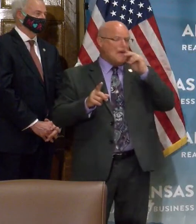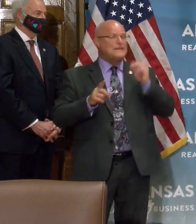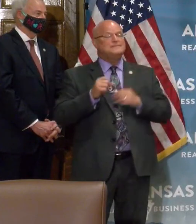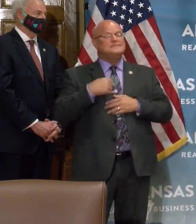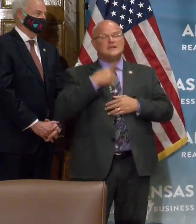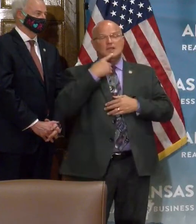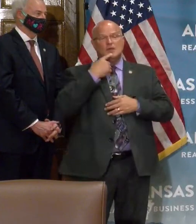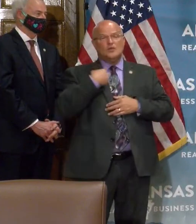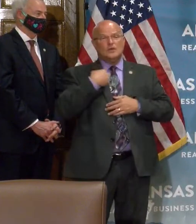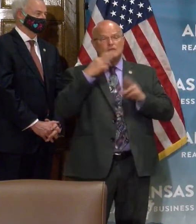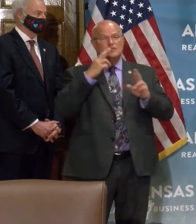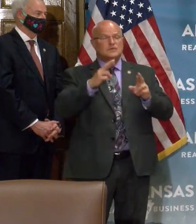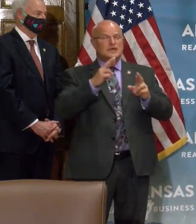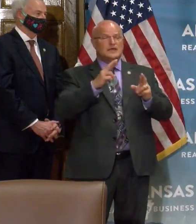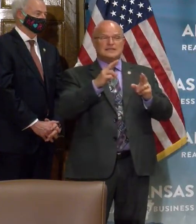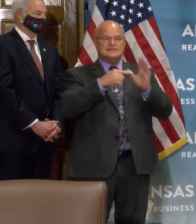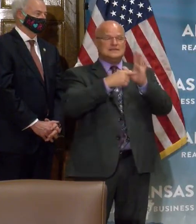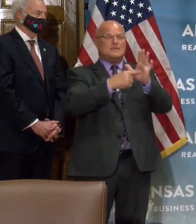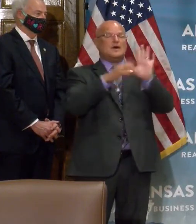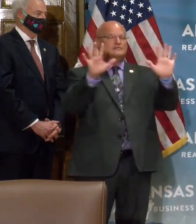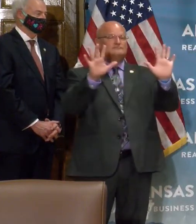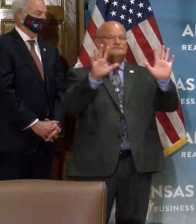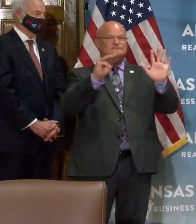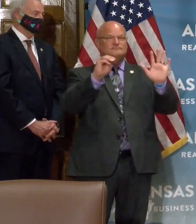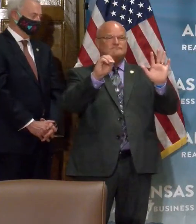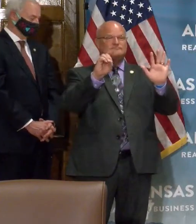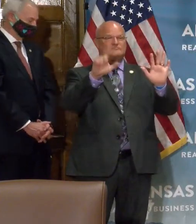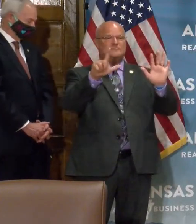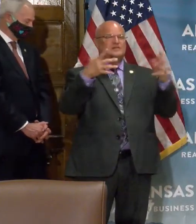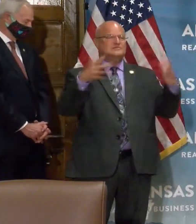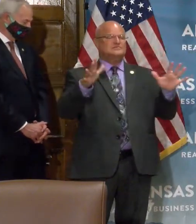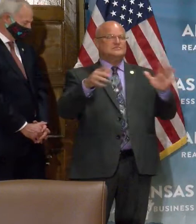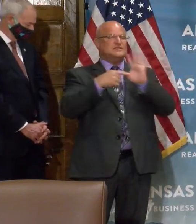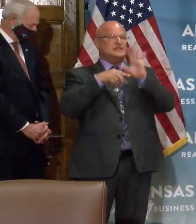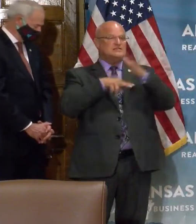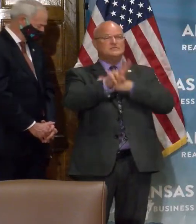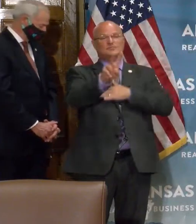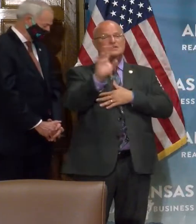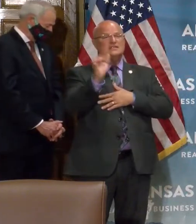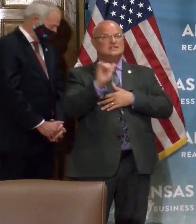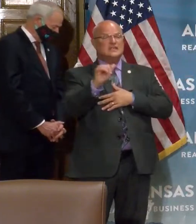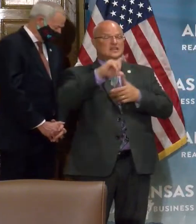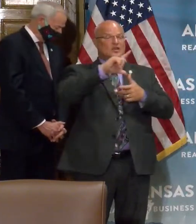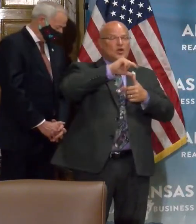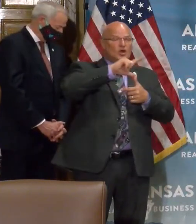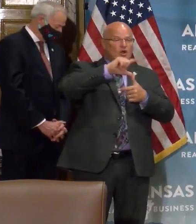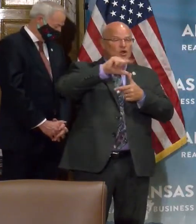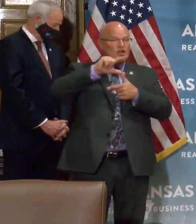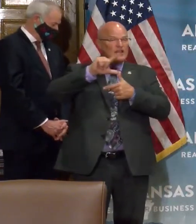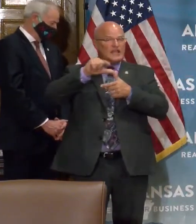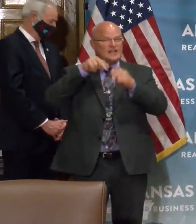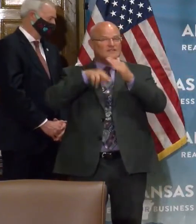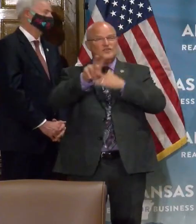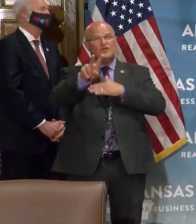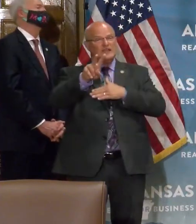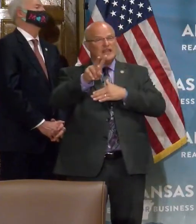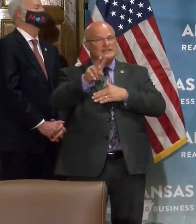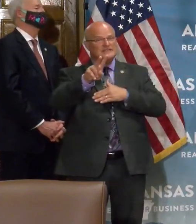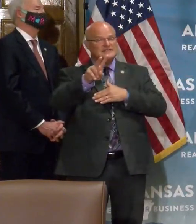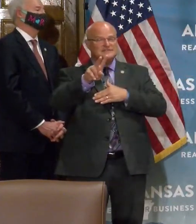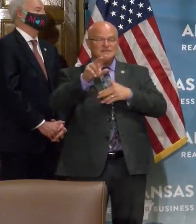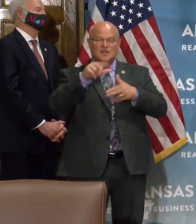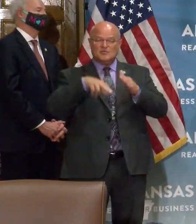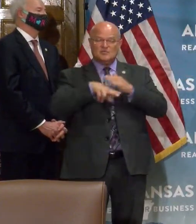I'd say with respect to the model, it's only a model. Is a prediction in the same way that hurricane forecasts are